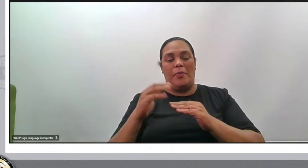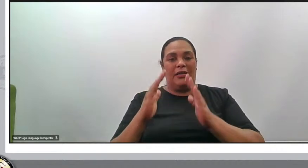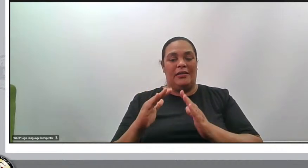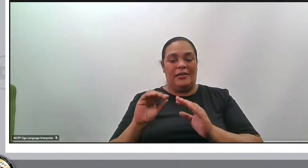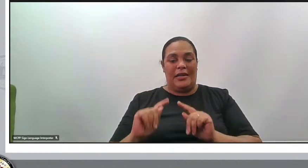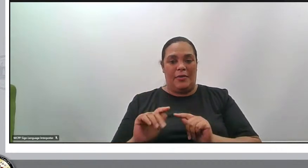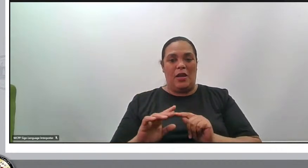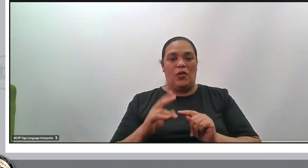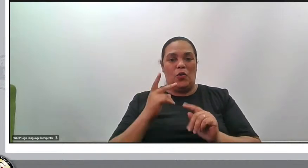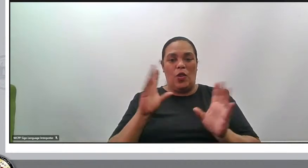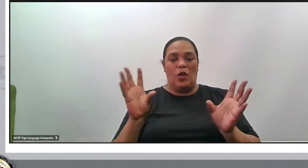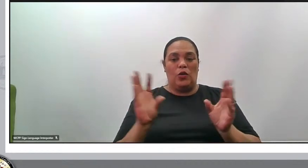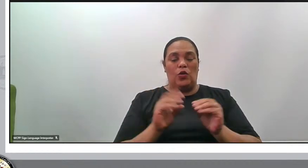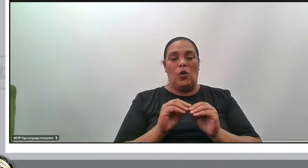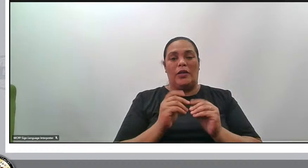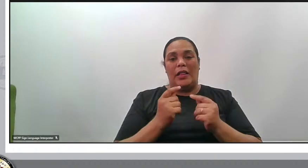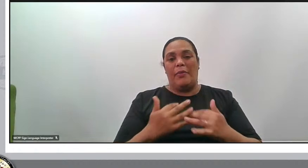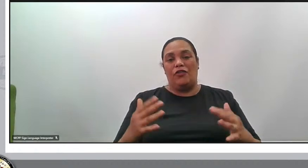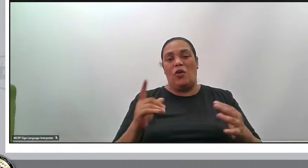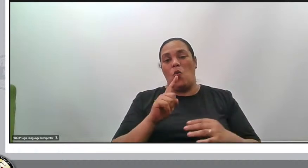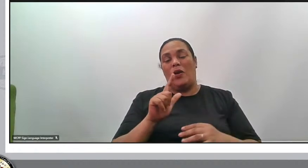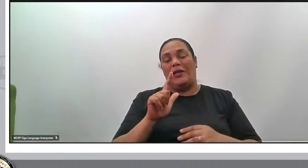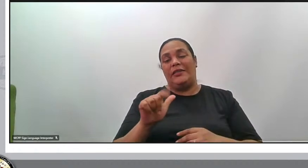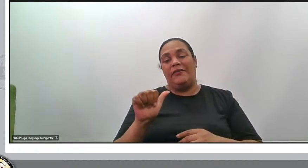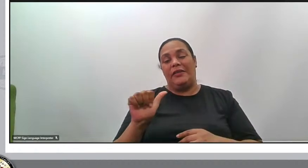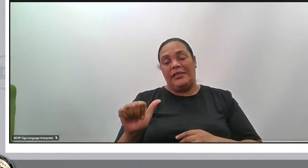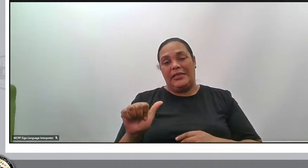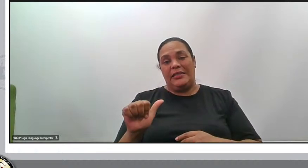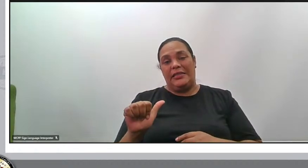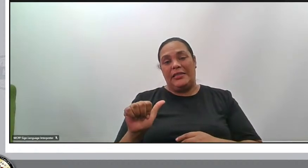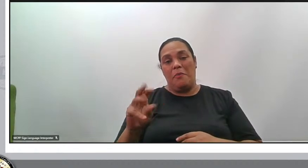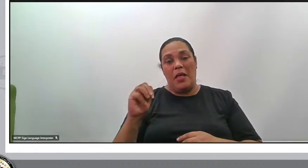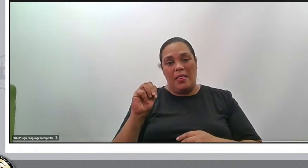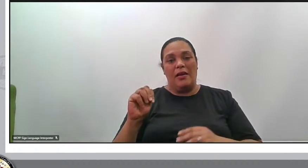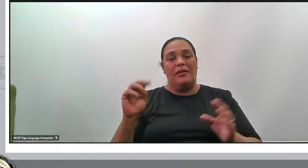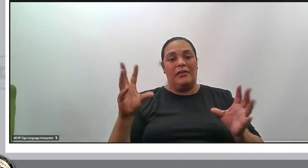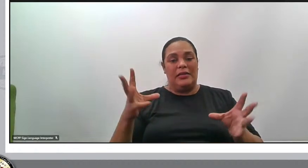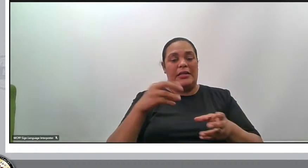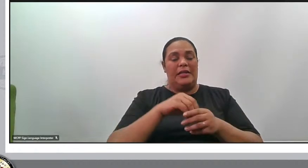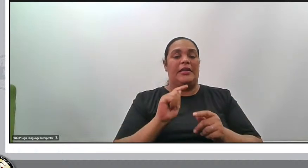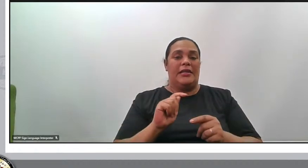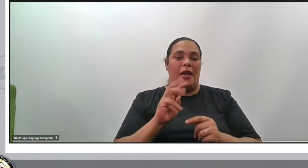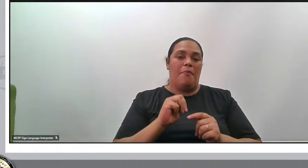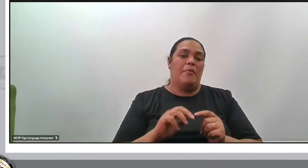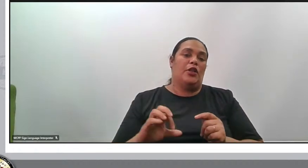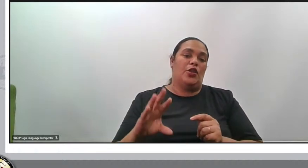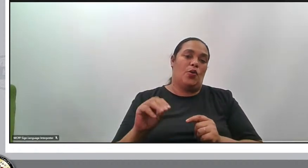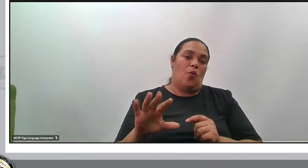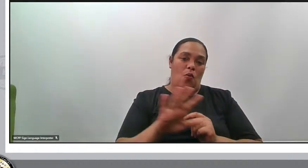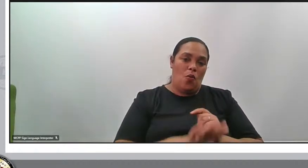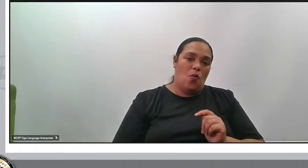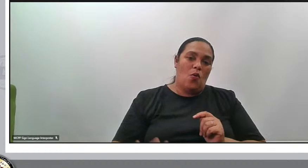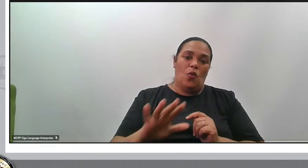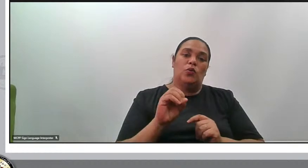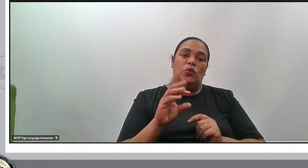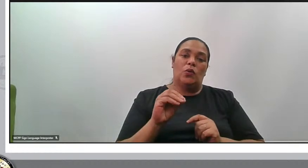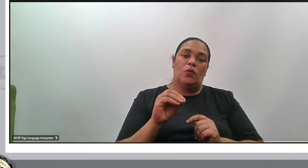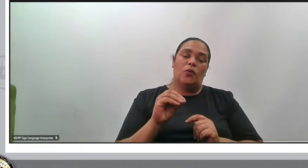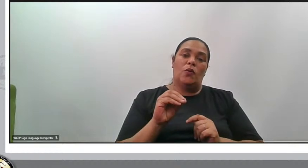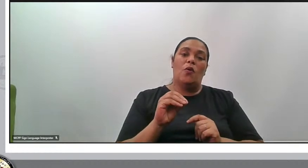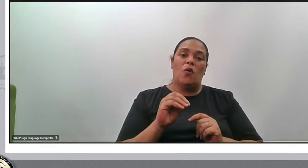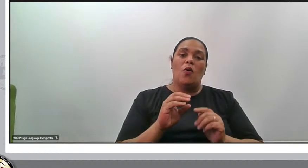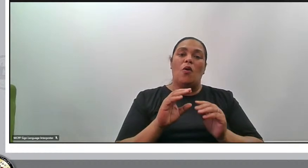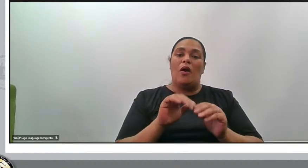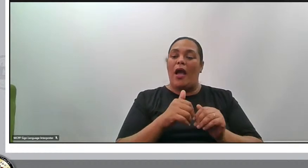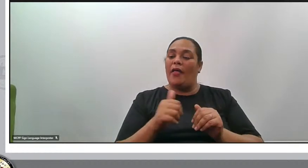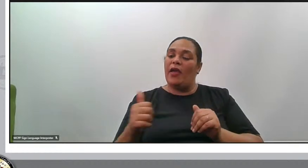we'll notice that the total budget, the full 176 million is within the Cape Town Metro. So the for all the other